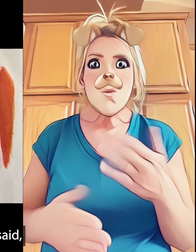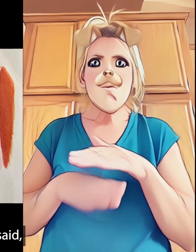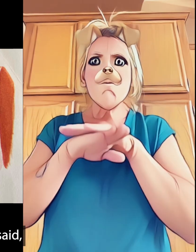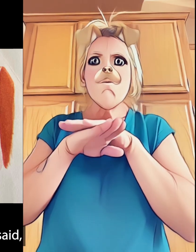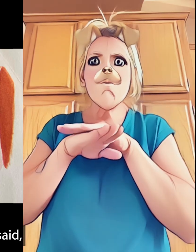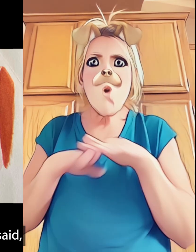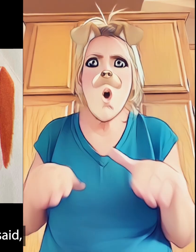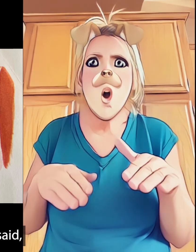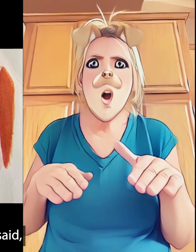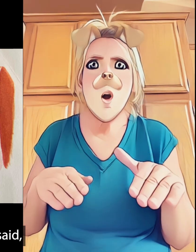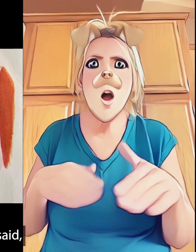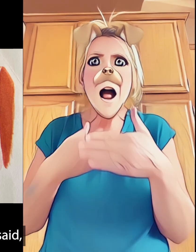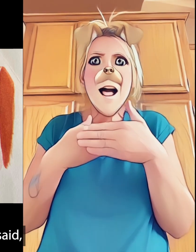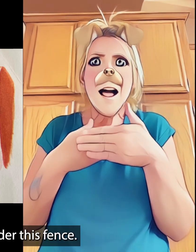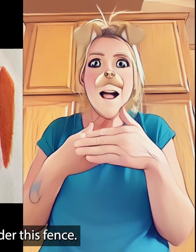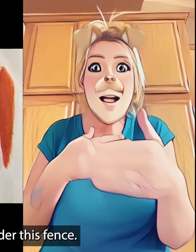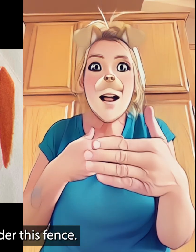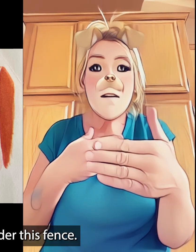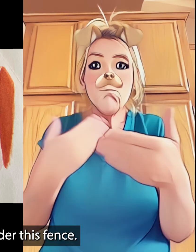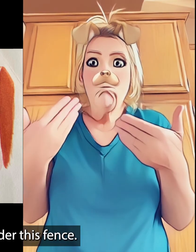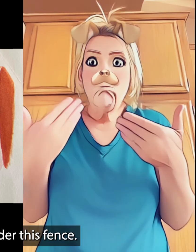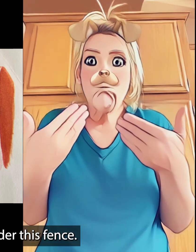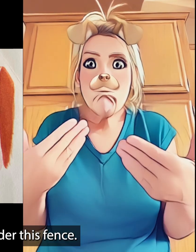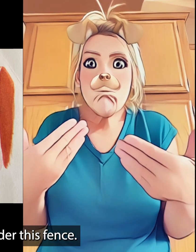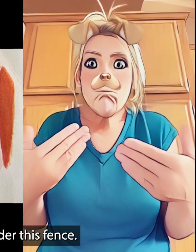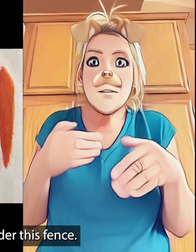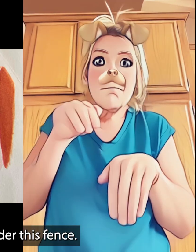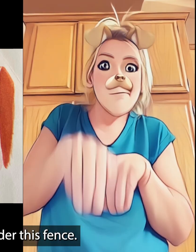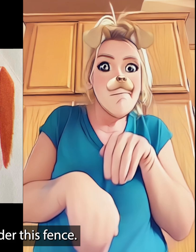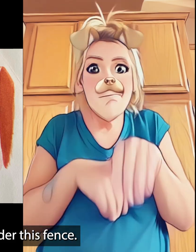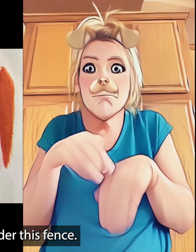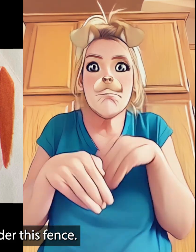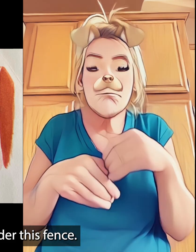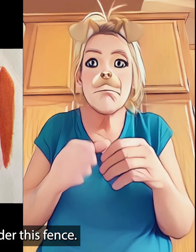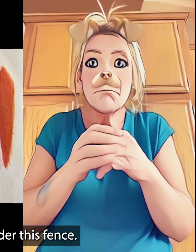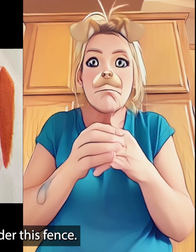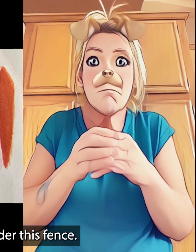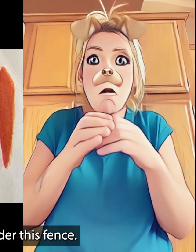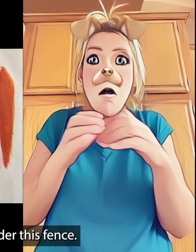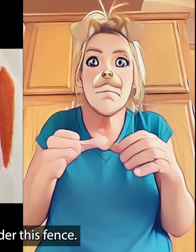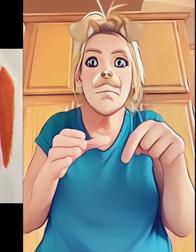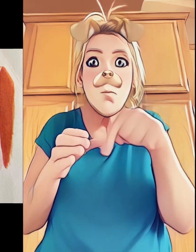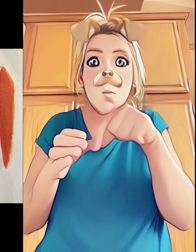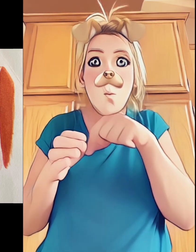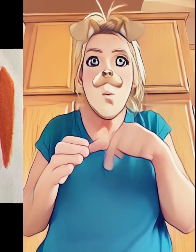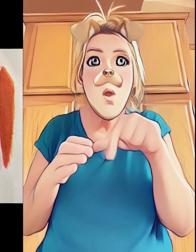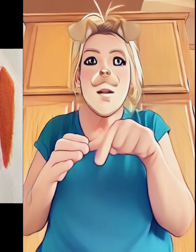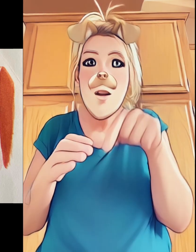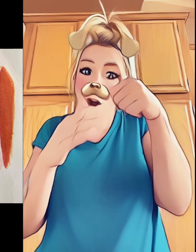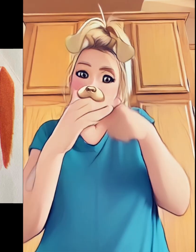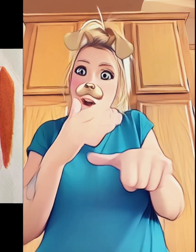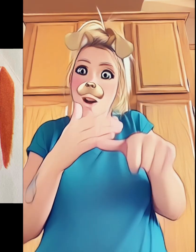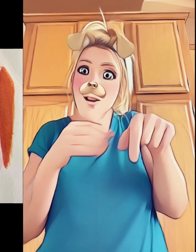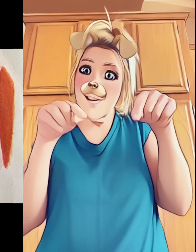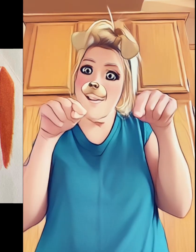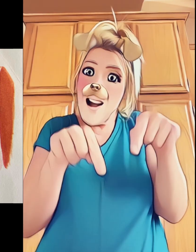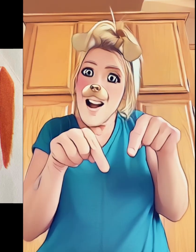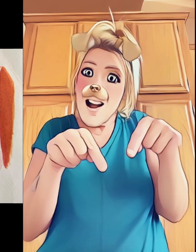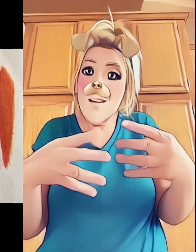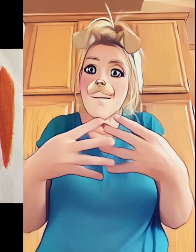And the sign said, "Don't ever dig holes under this fence."